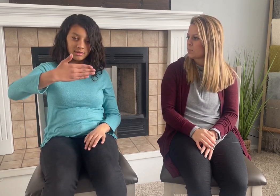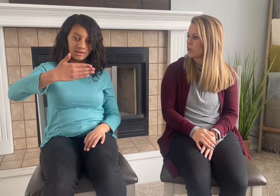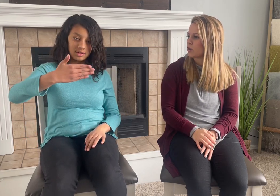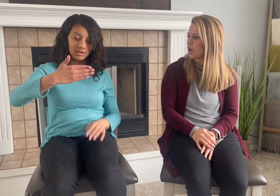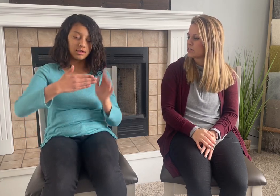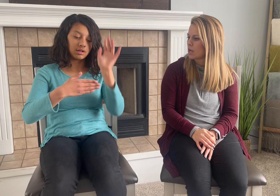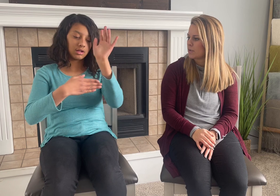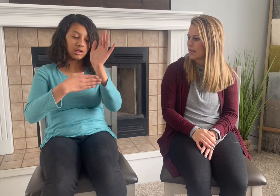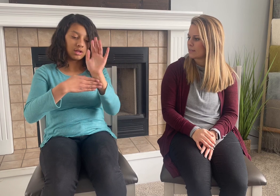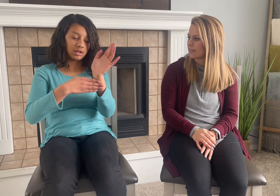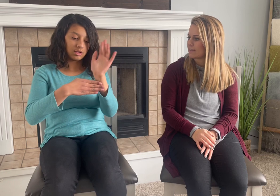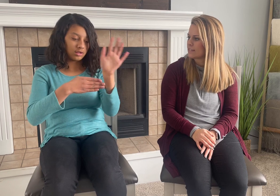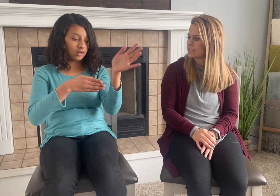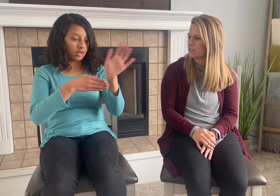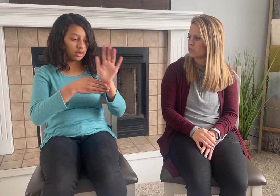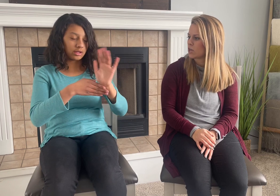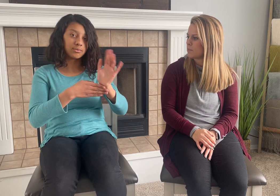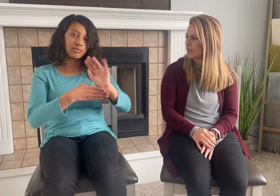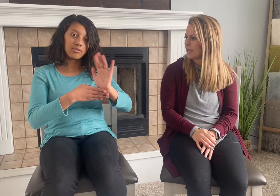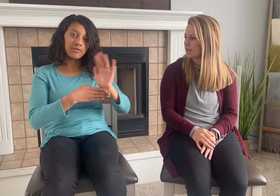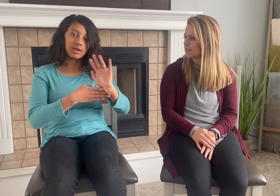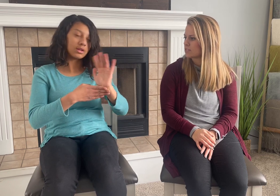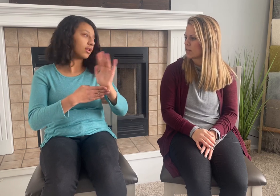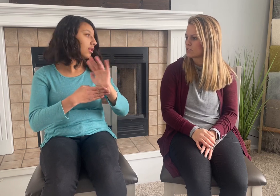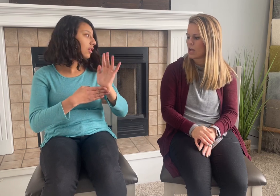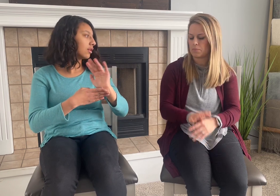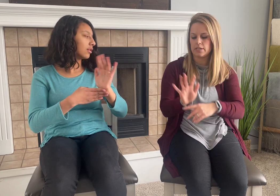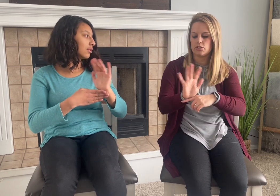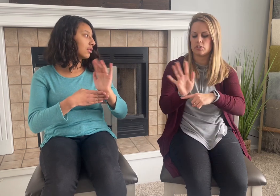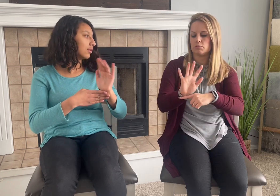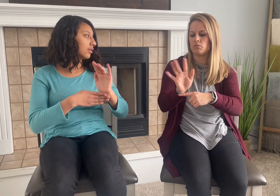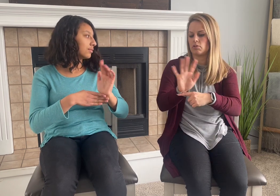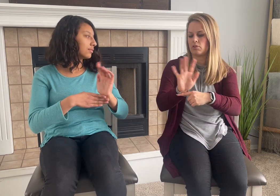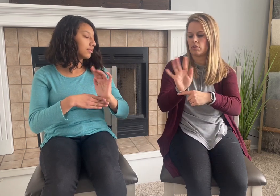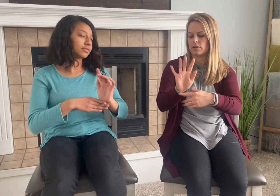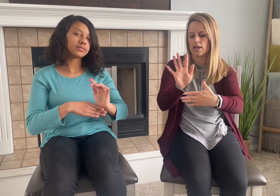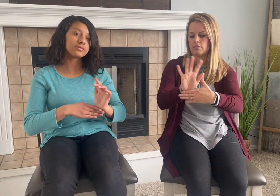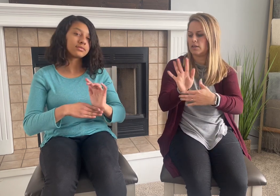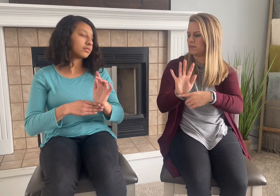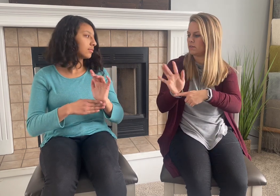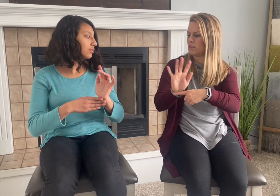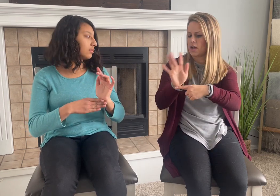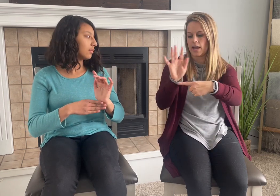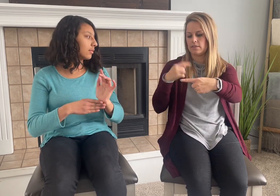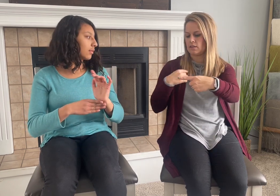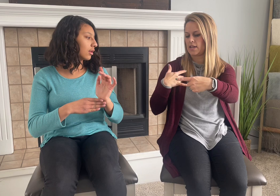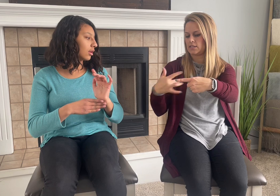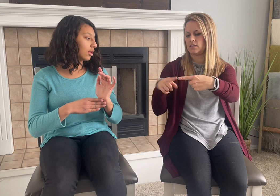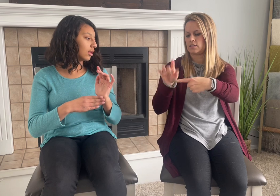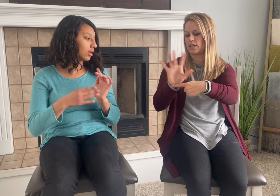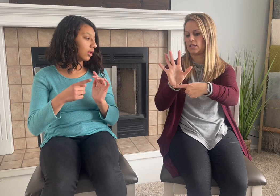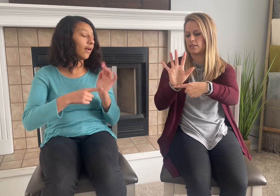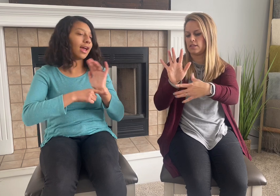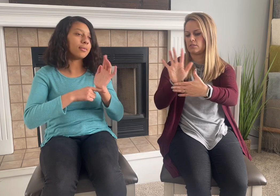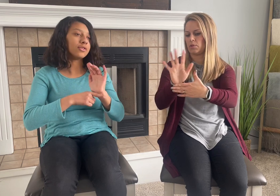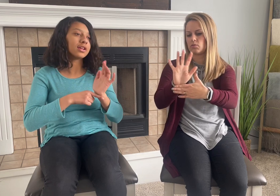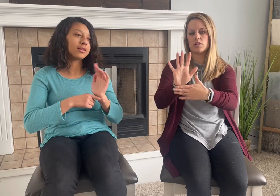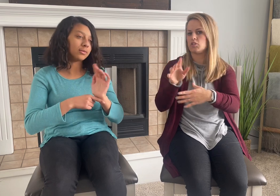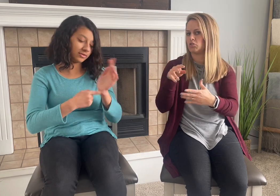going to put your non-dominant hand like this and your dominant hand is on top and it's just moving around. Yeah. And I, I tend to sign like this, but you can do